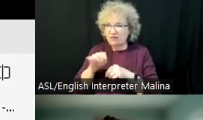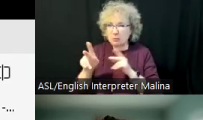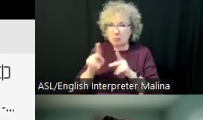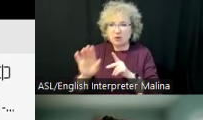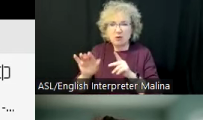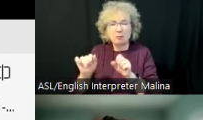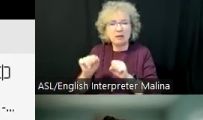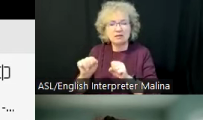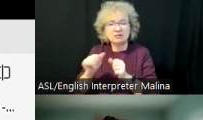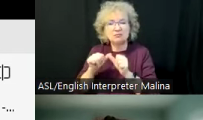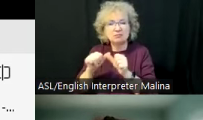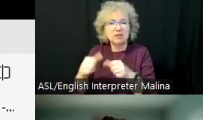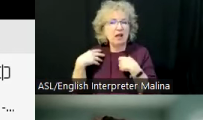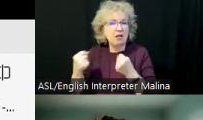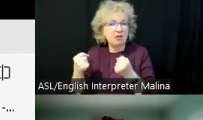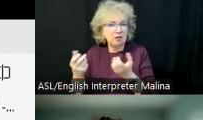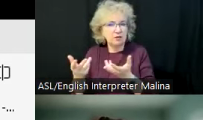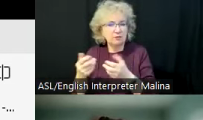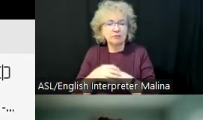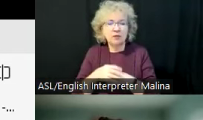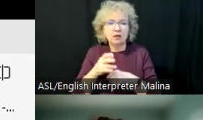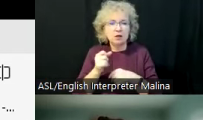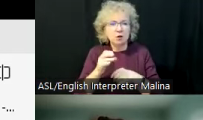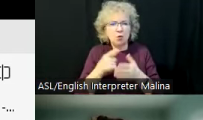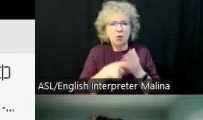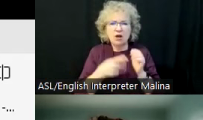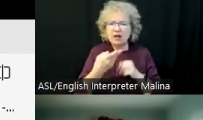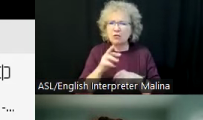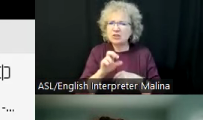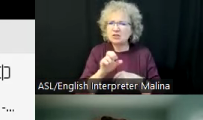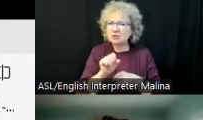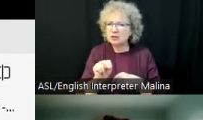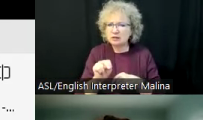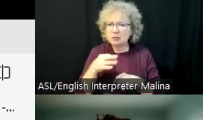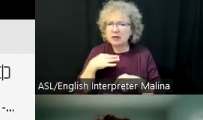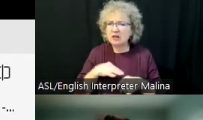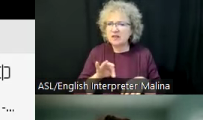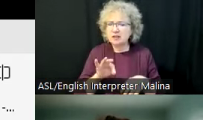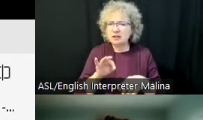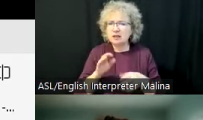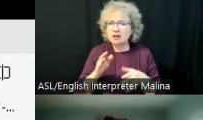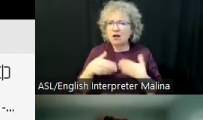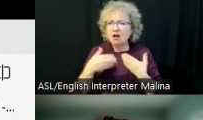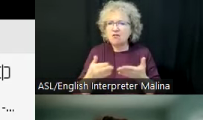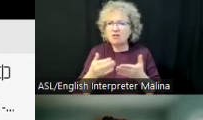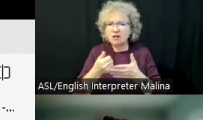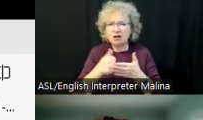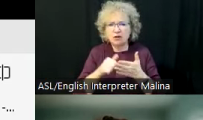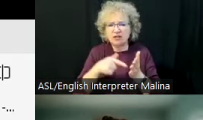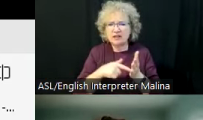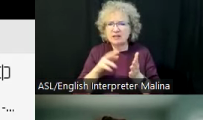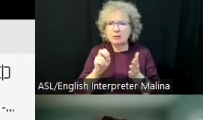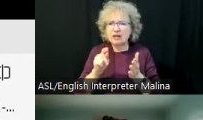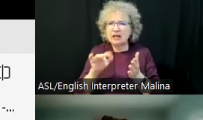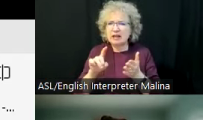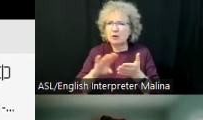and well. And so what are the health related social needs benefits that are offered under this particular Medicaid waiver?